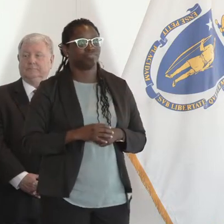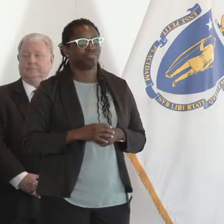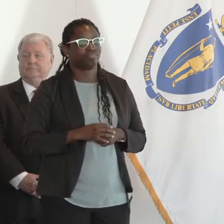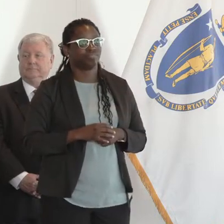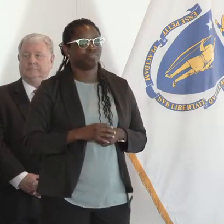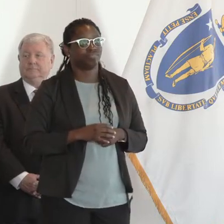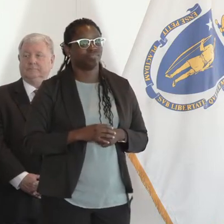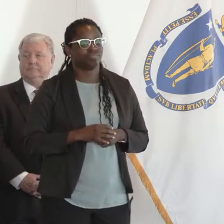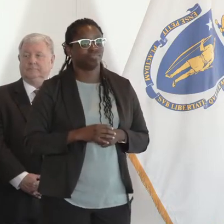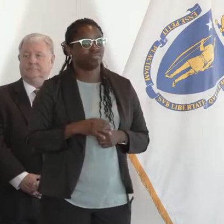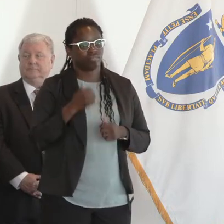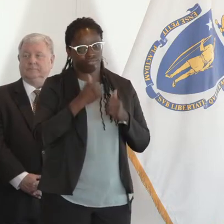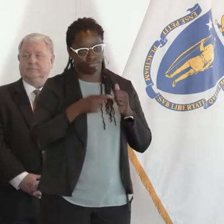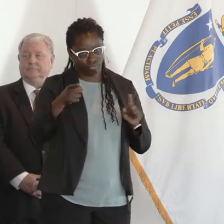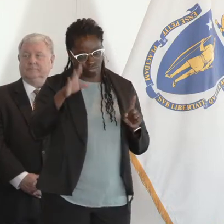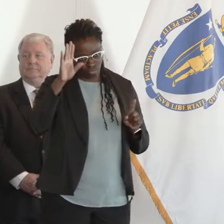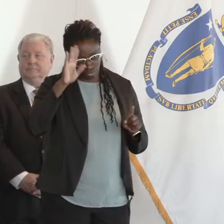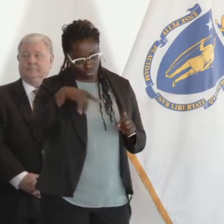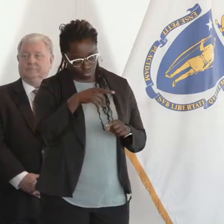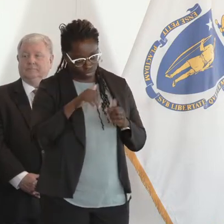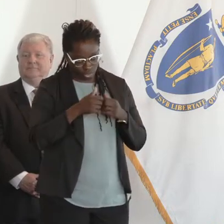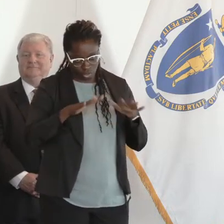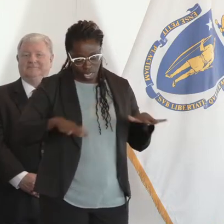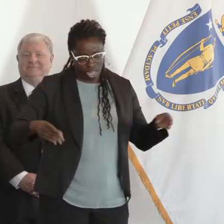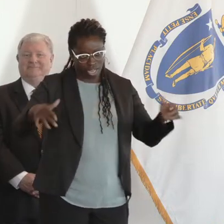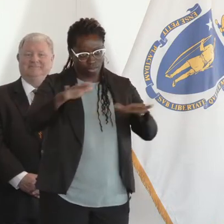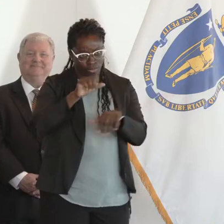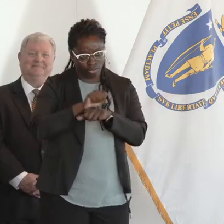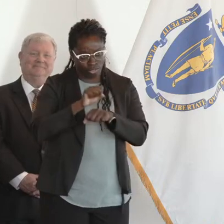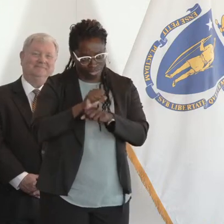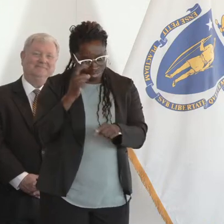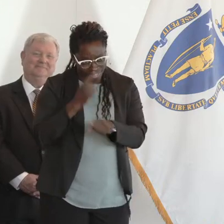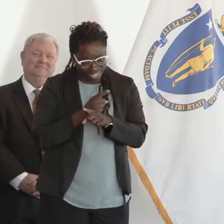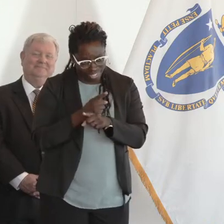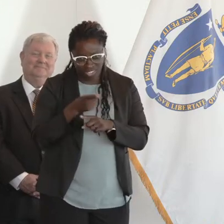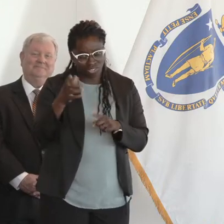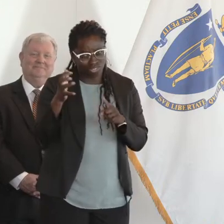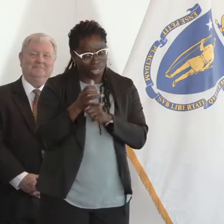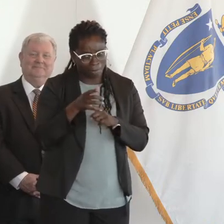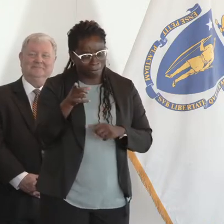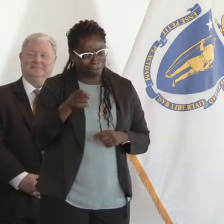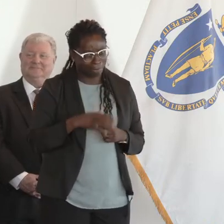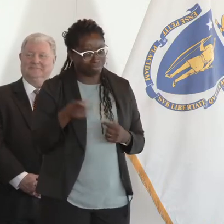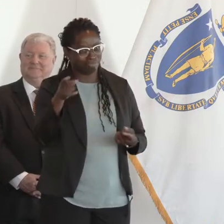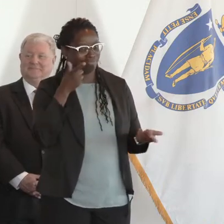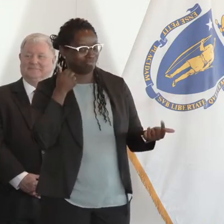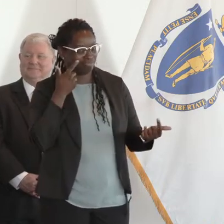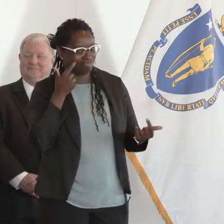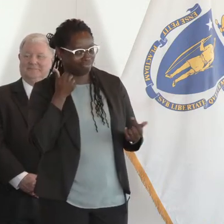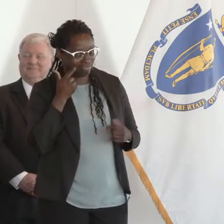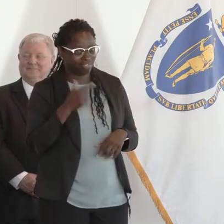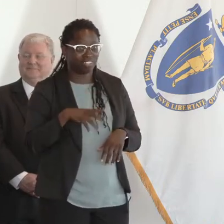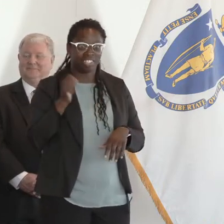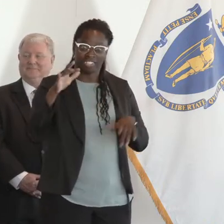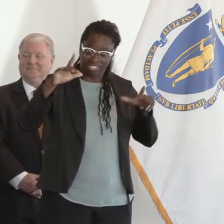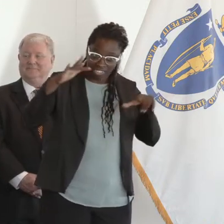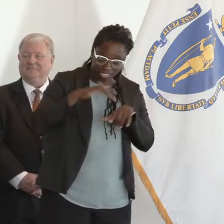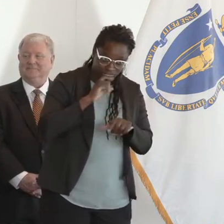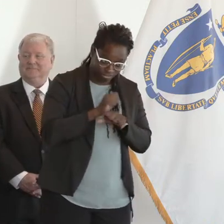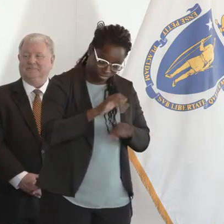to do groundswork at Fenway Park, it turns out, better than Phil Scott, who was painting home plate in the pitcher's mound last night. They are ready to hire